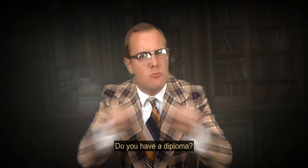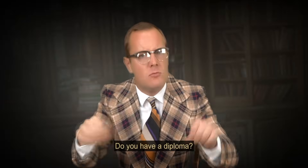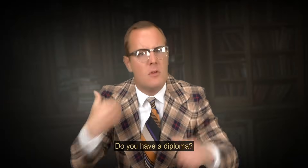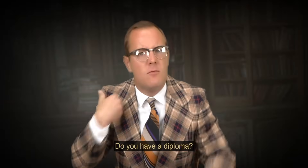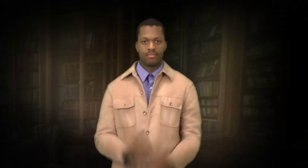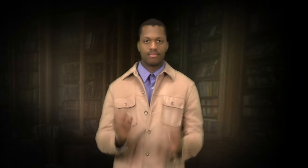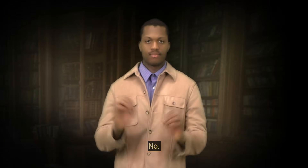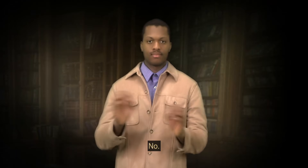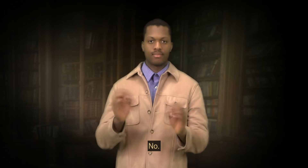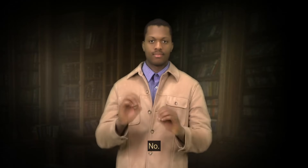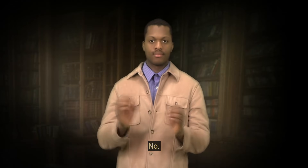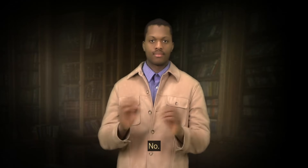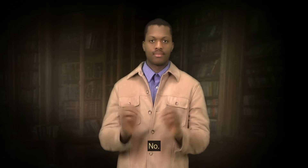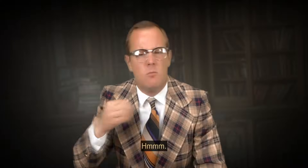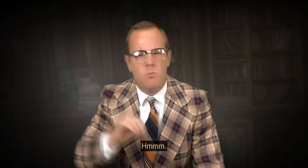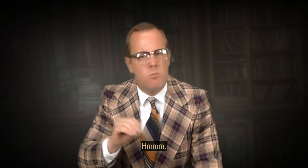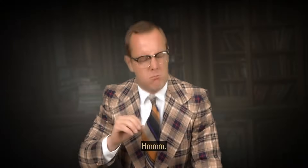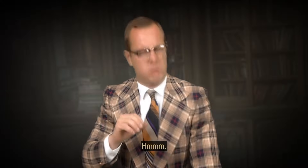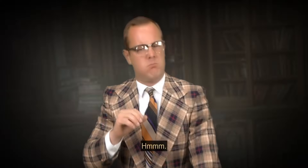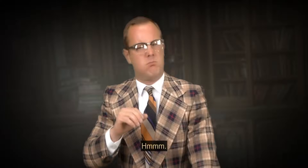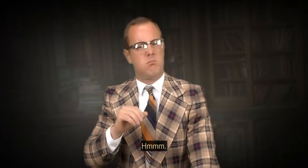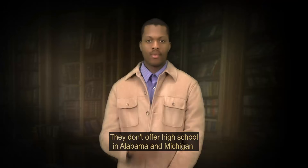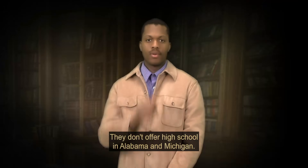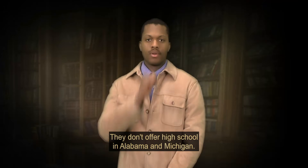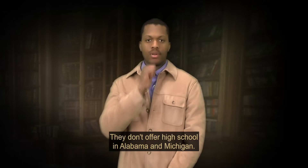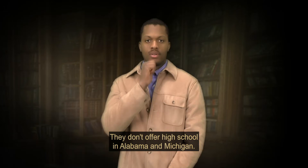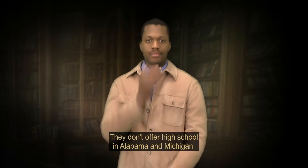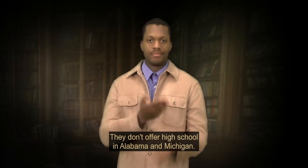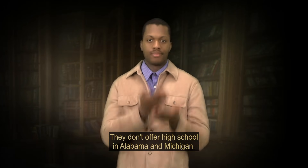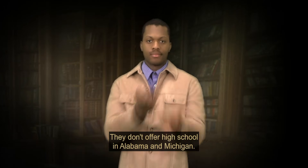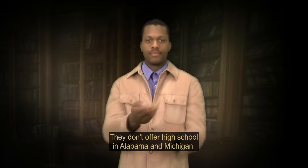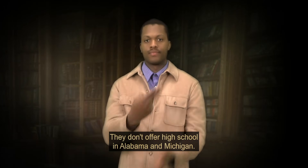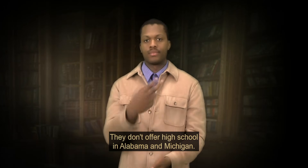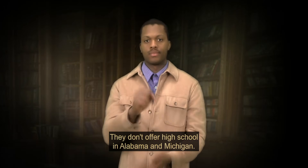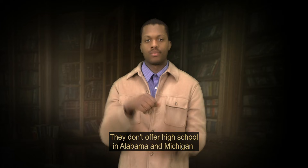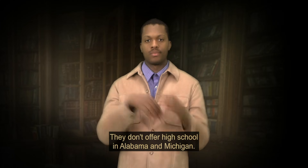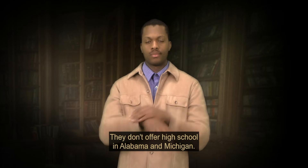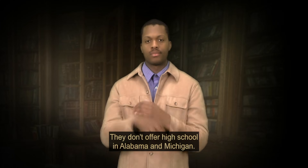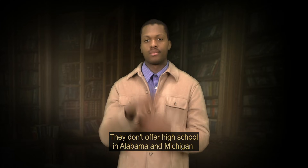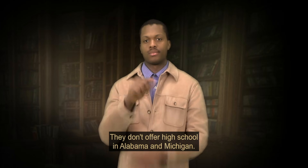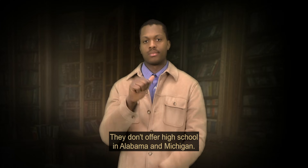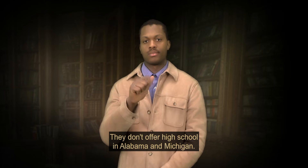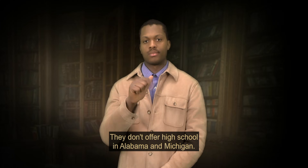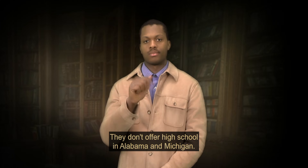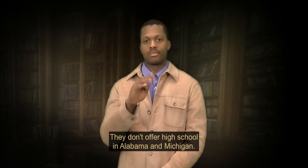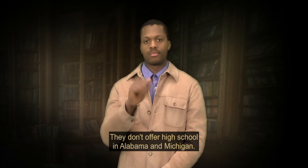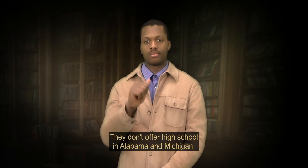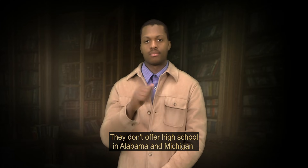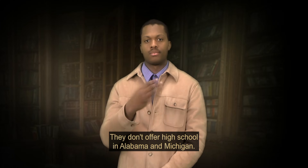diploma? Nope. Hmm. They don't offer high school in Alabama and